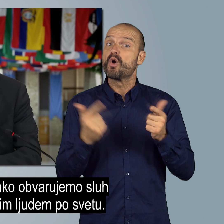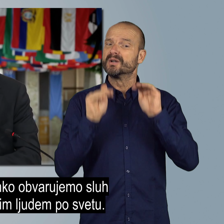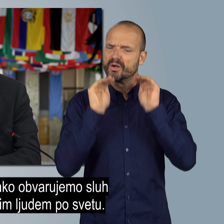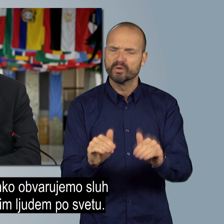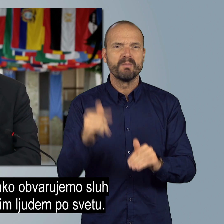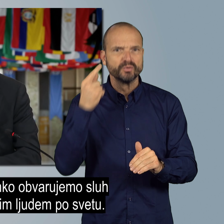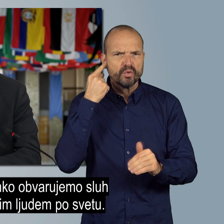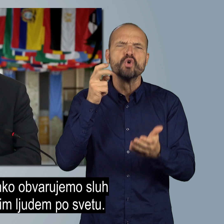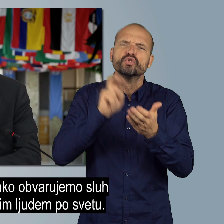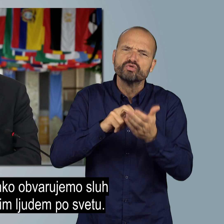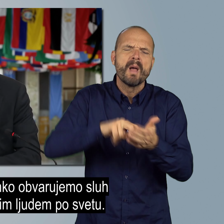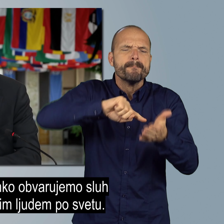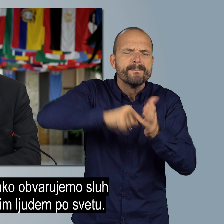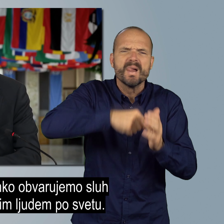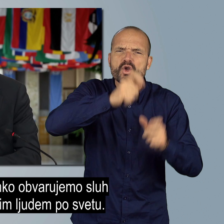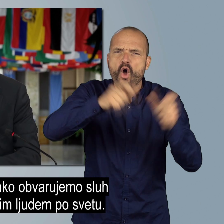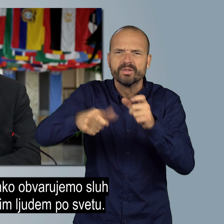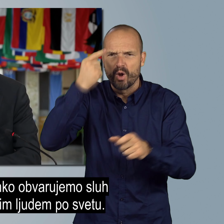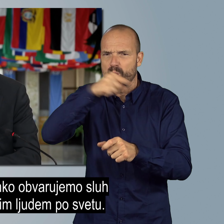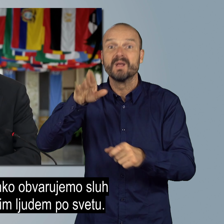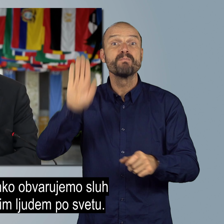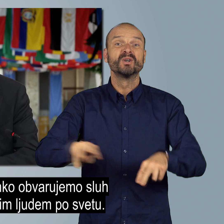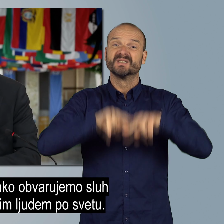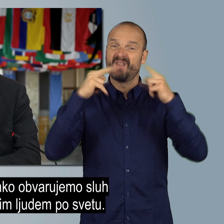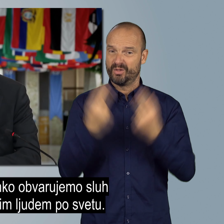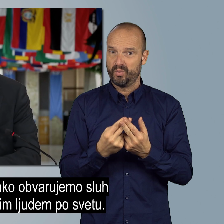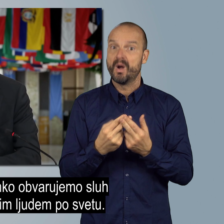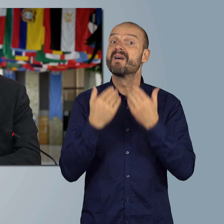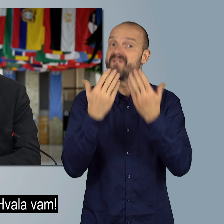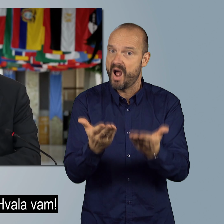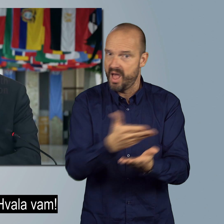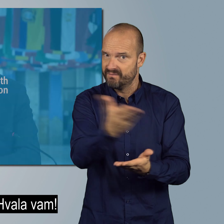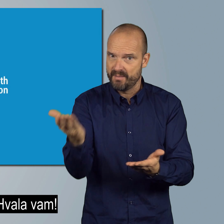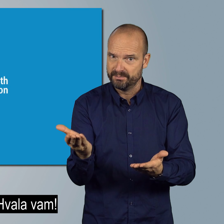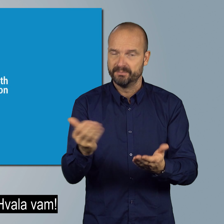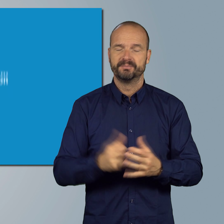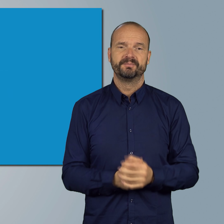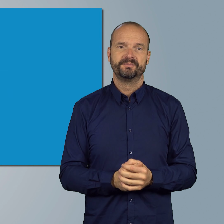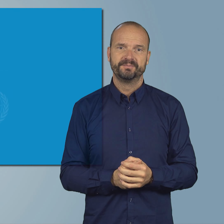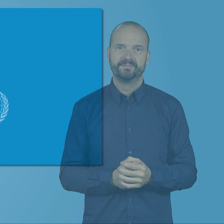safeguard hearing for millions more people across the world. I thank you.